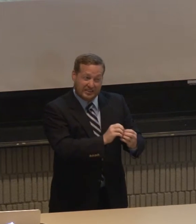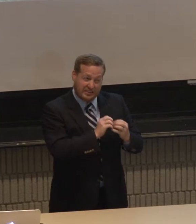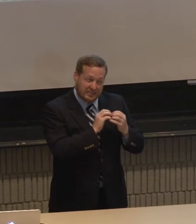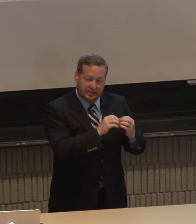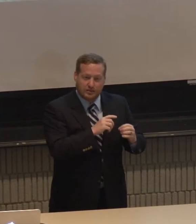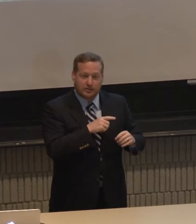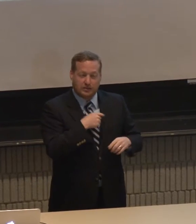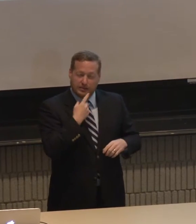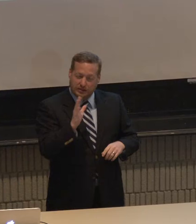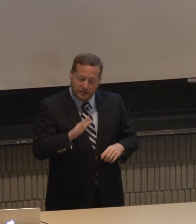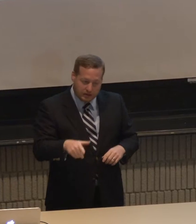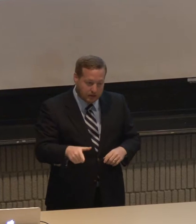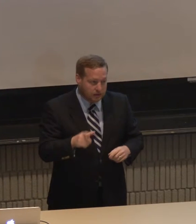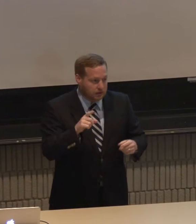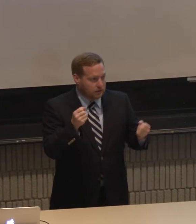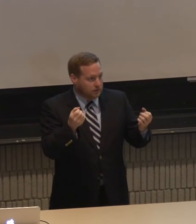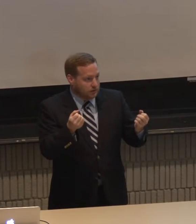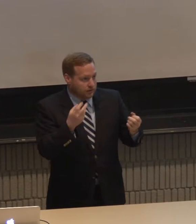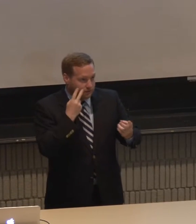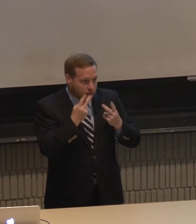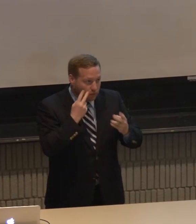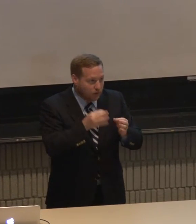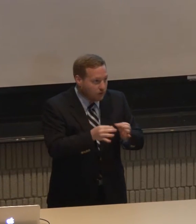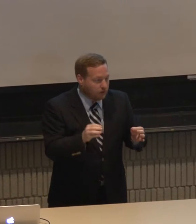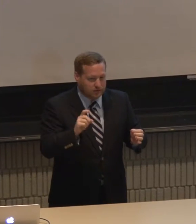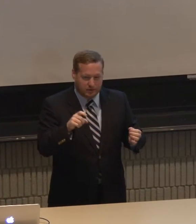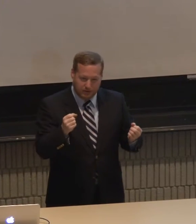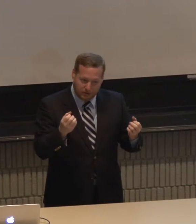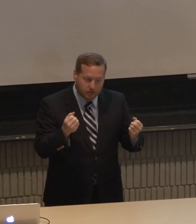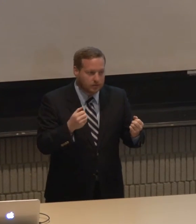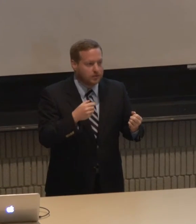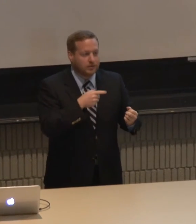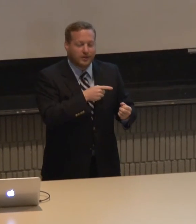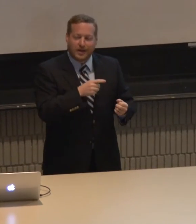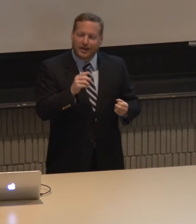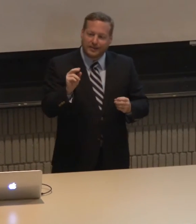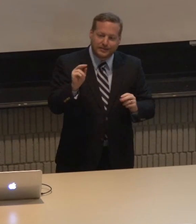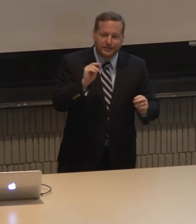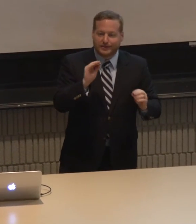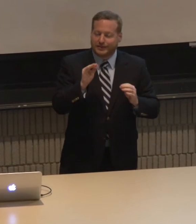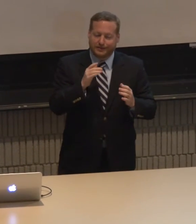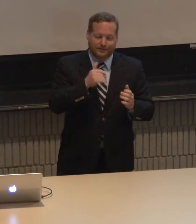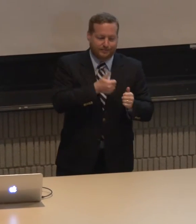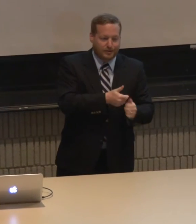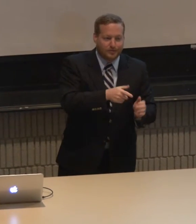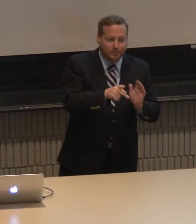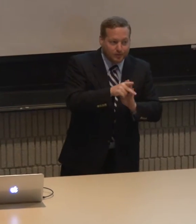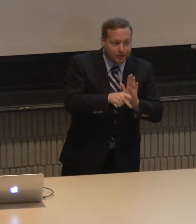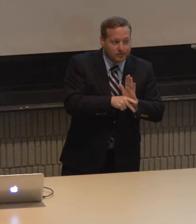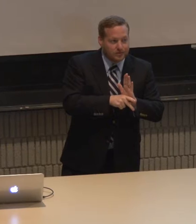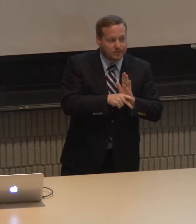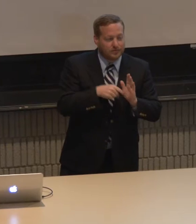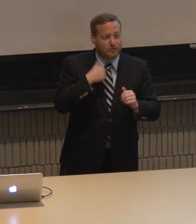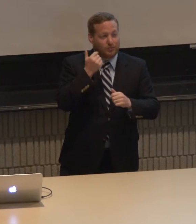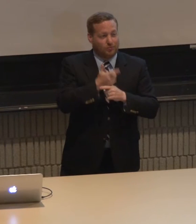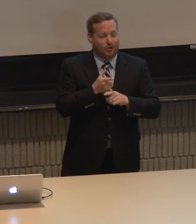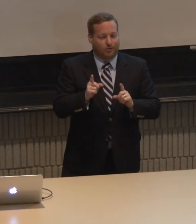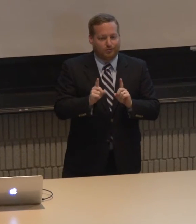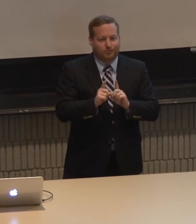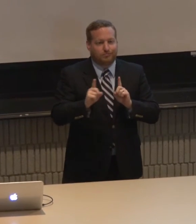criteria. My parents fought trying to get him into the deaf school because they preferred that he learned and became fluent in a